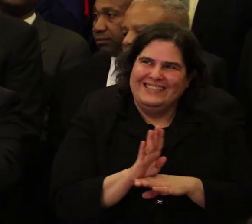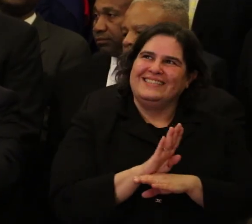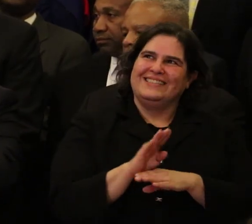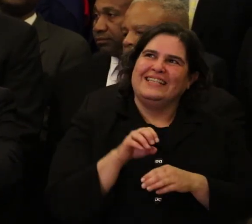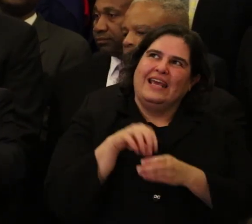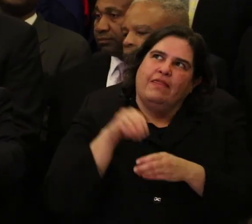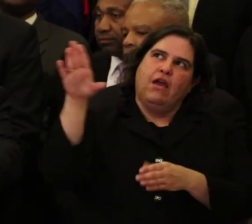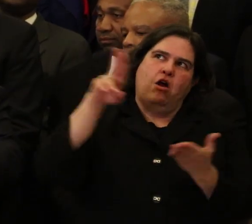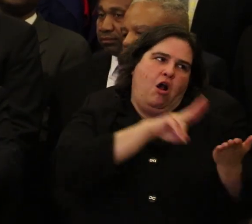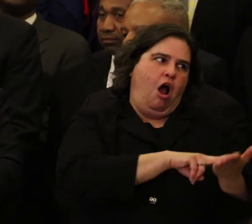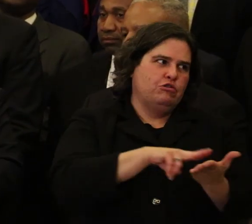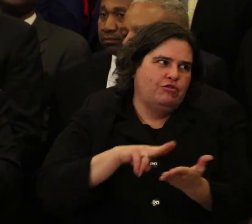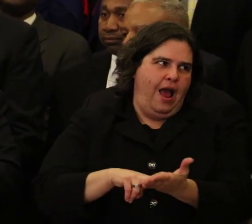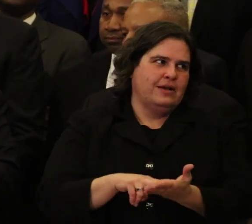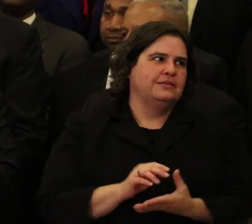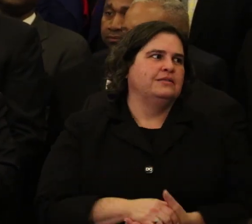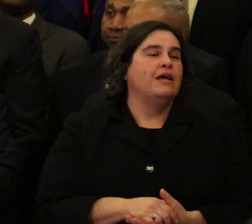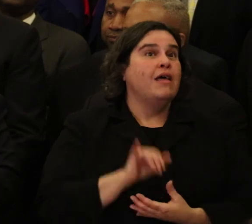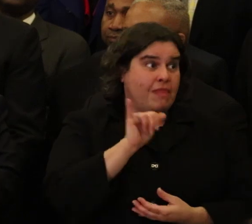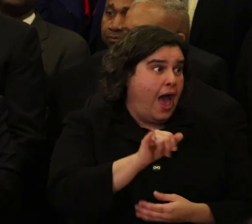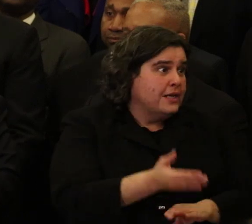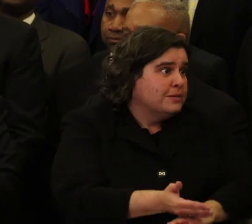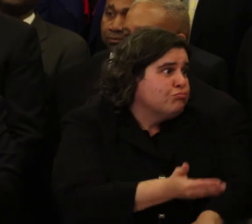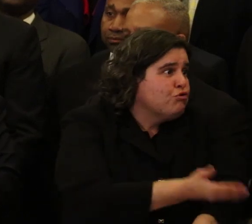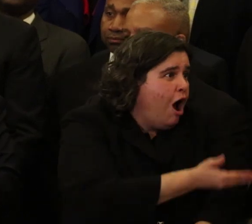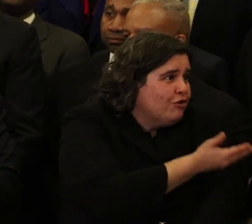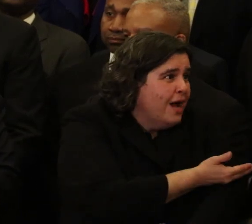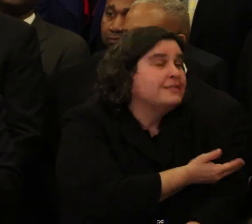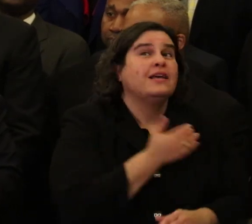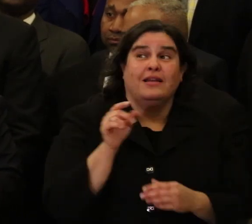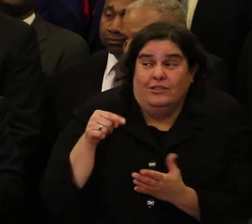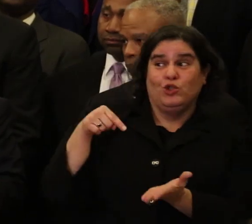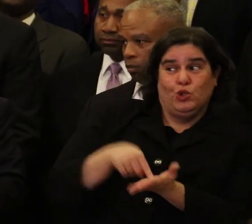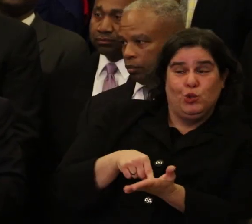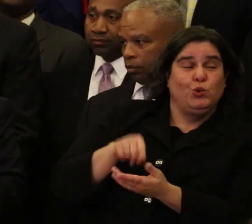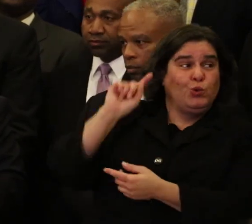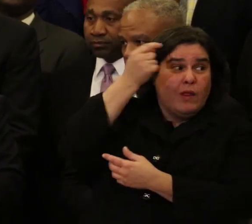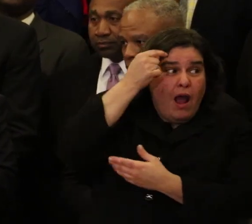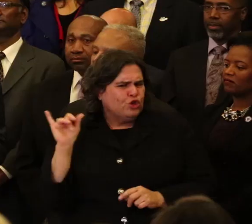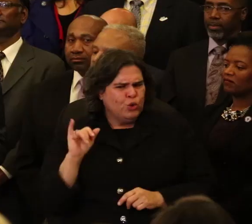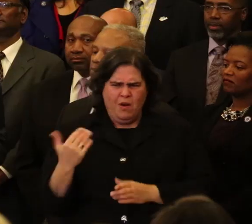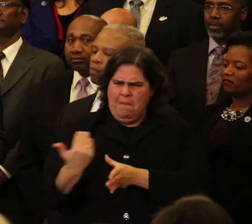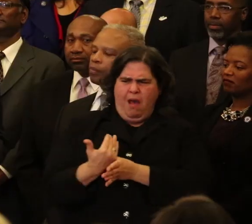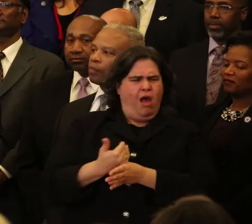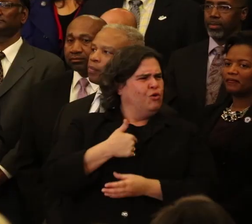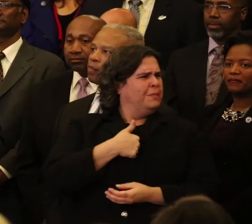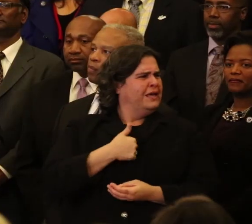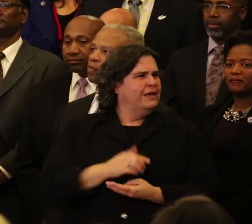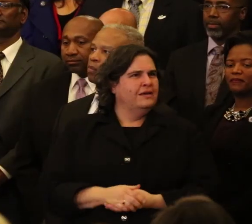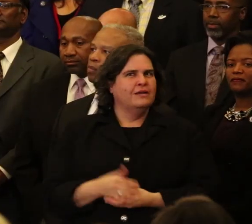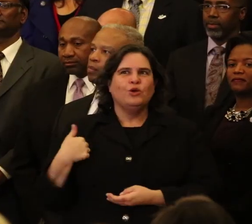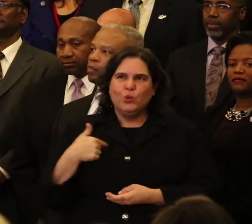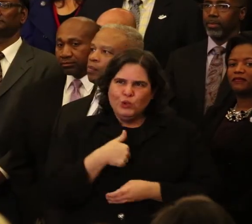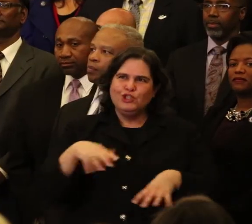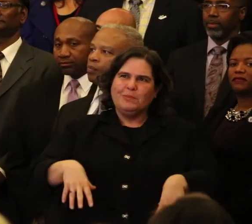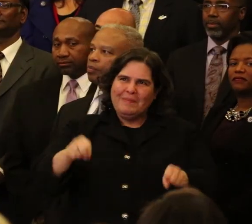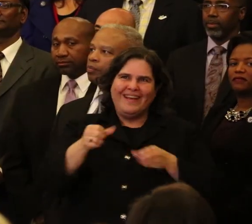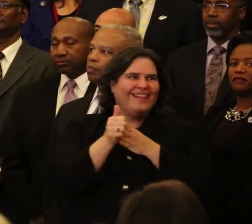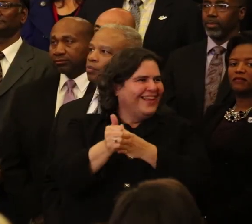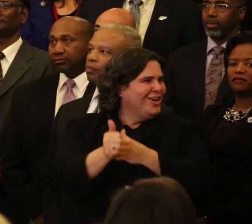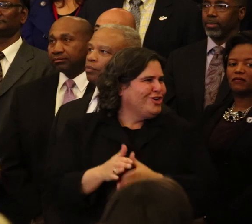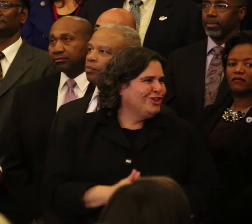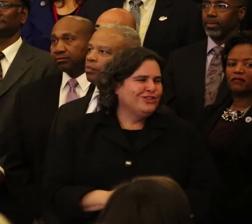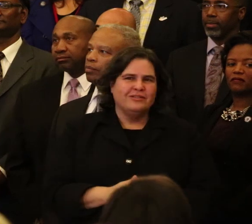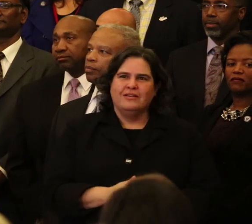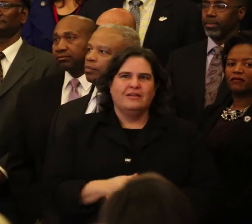contracting initiatives. That is progress, and it's due to the governor and his team. We should be a leader,